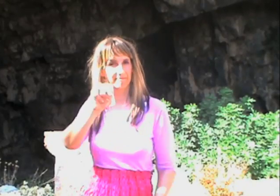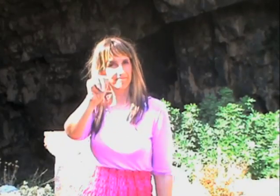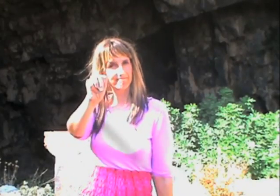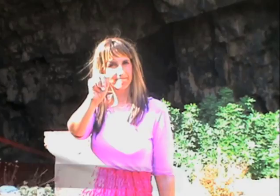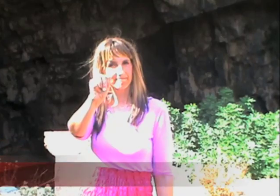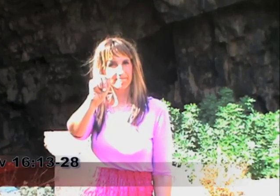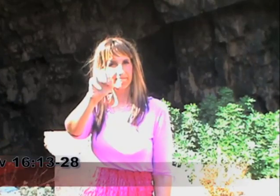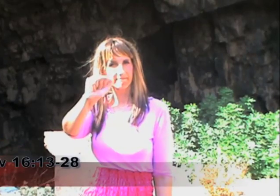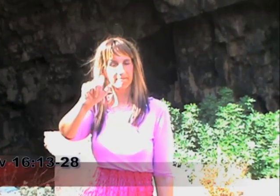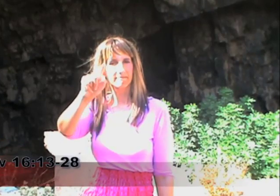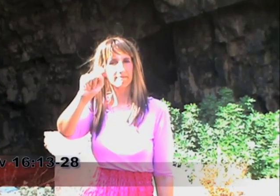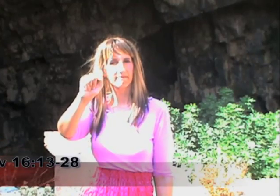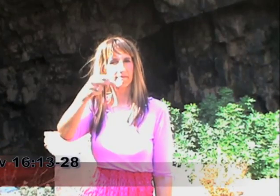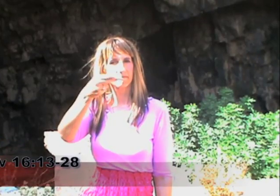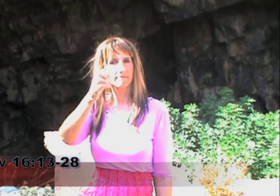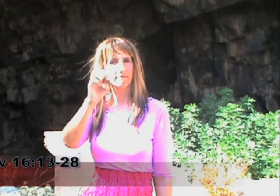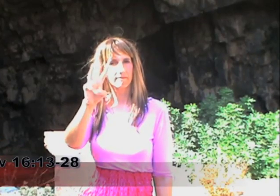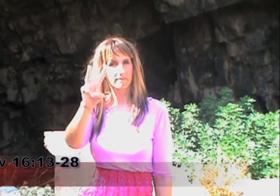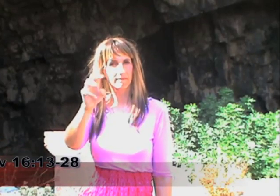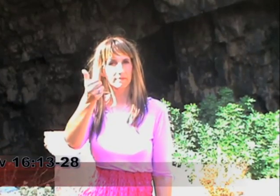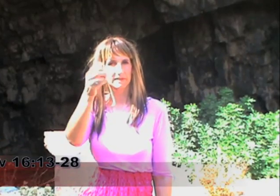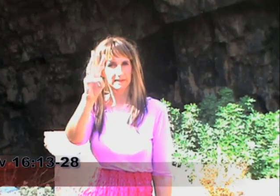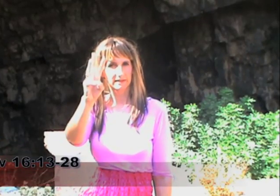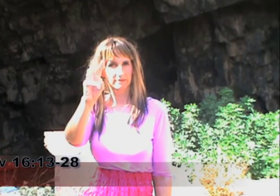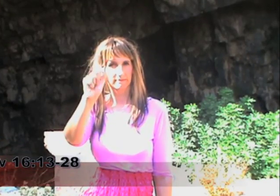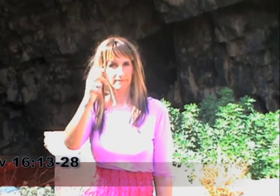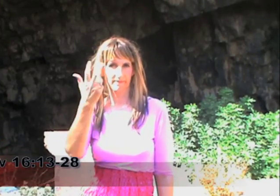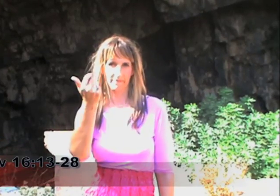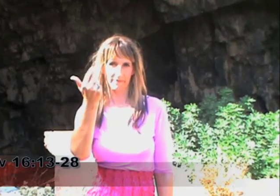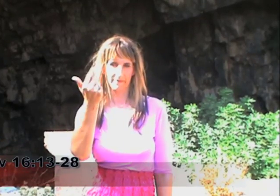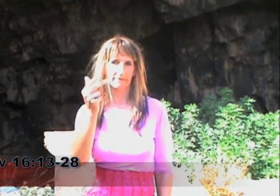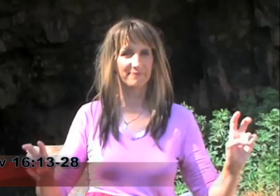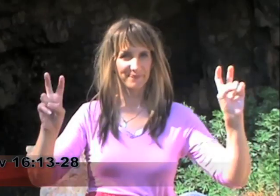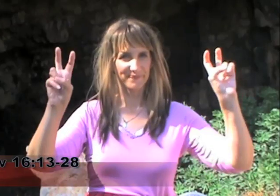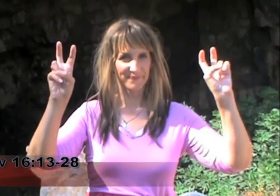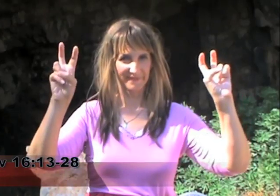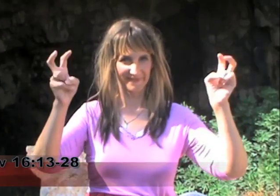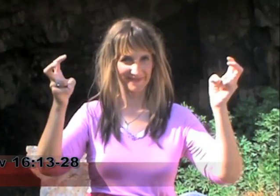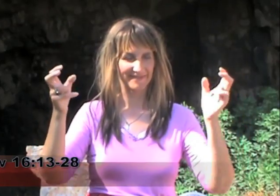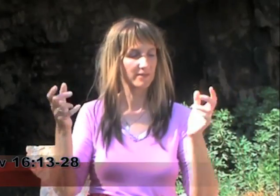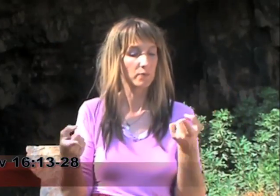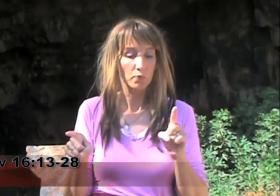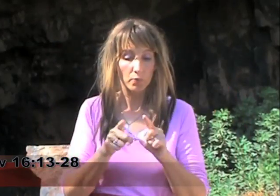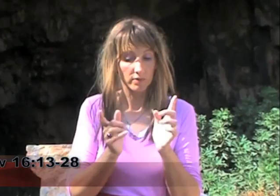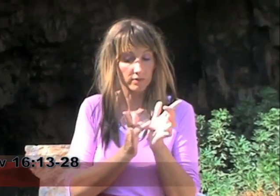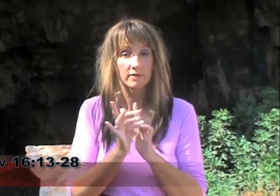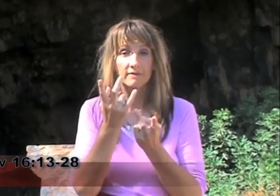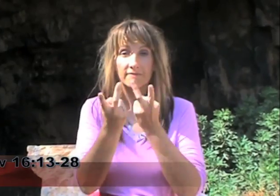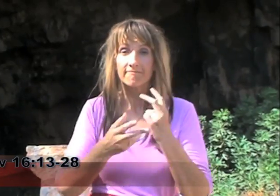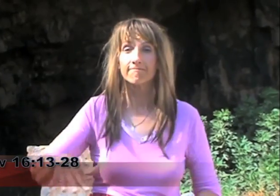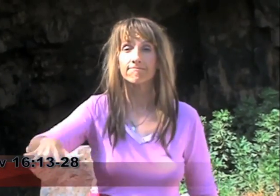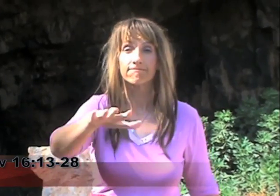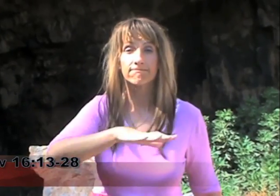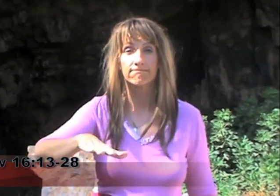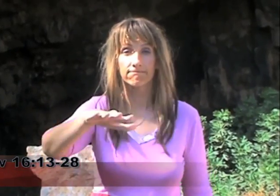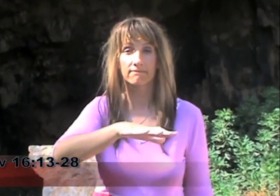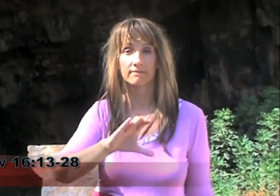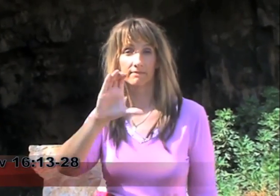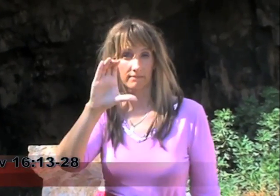Jesus said in Matthew chapter 16, verses 13 to 28, when Jesus was visiting